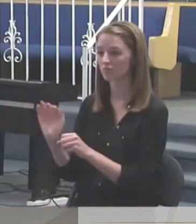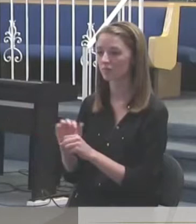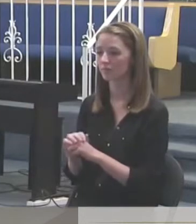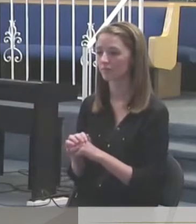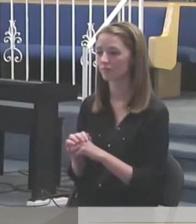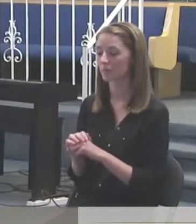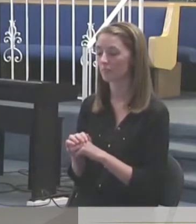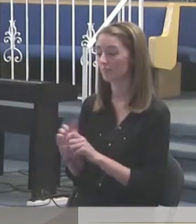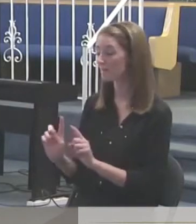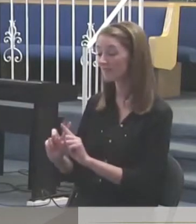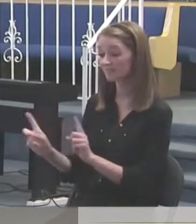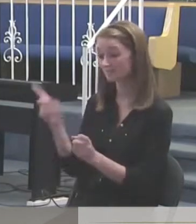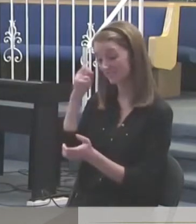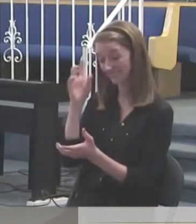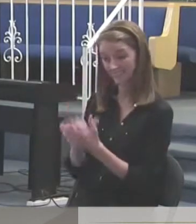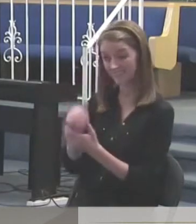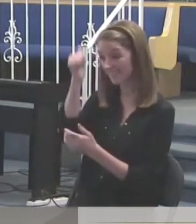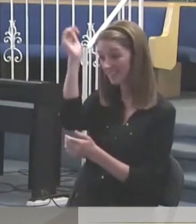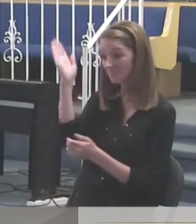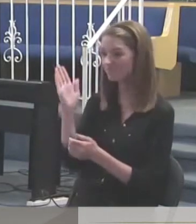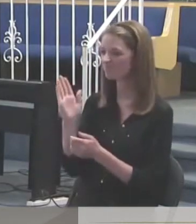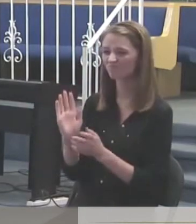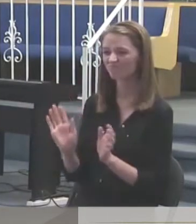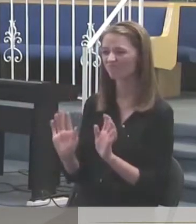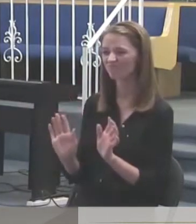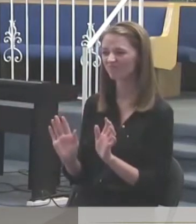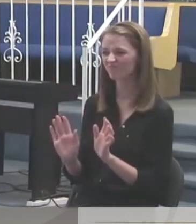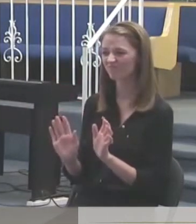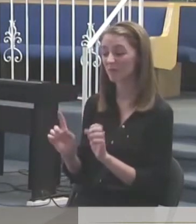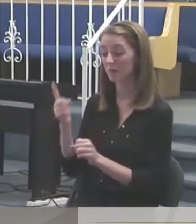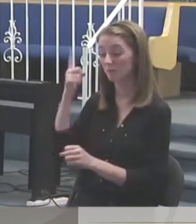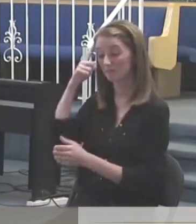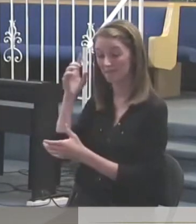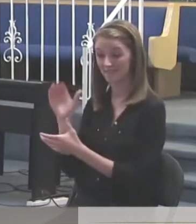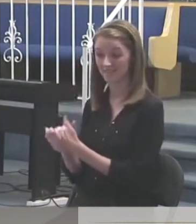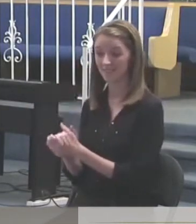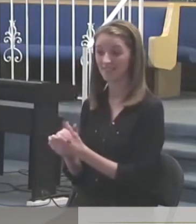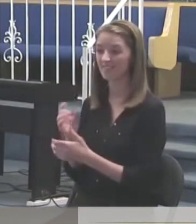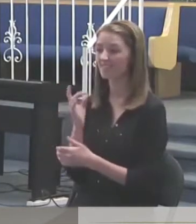But they're not believers in God. They're believers in luck.